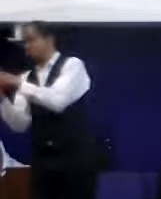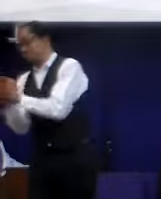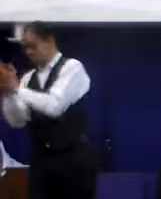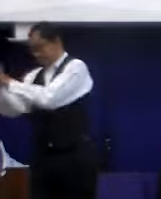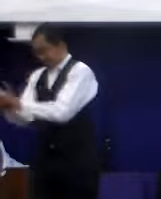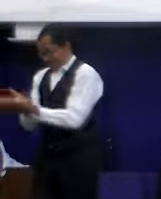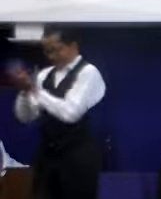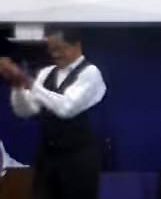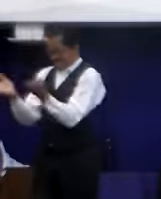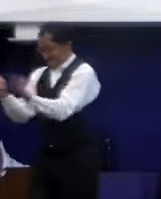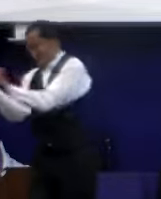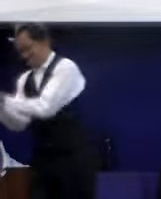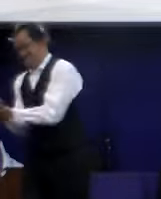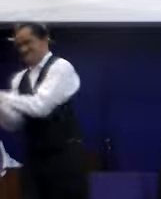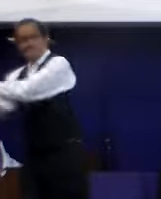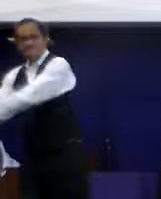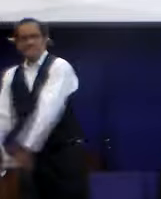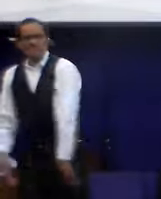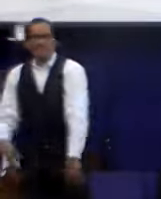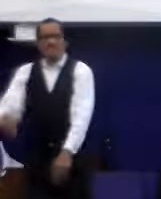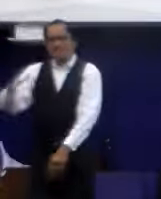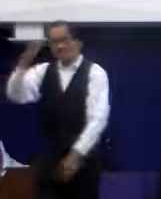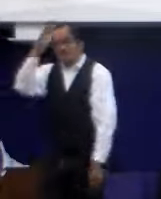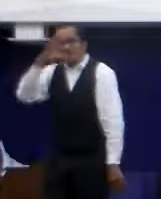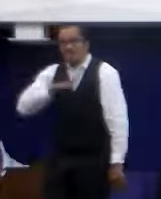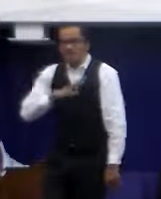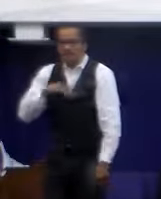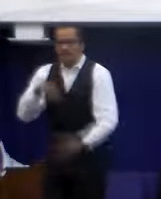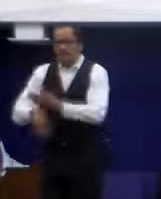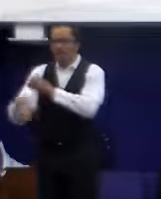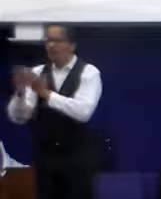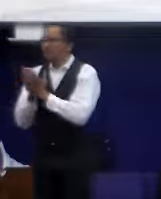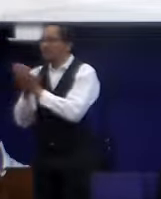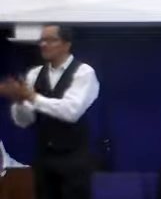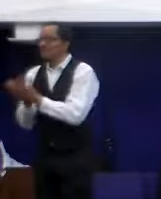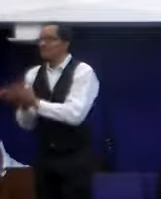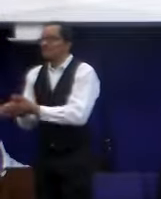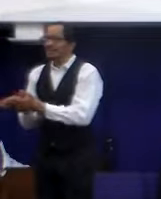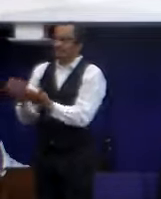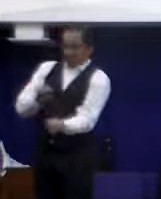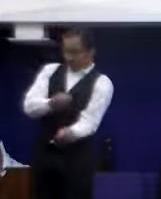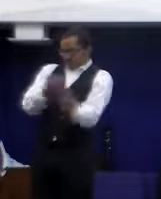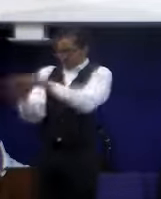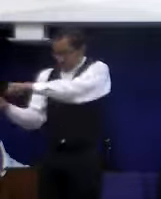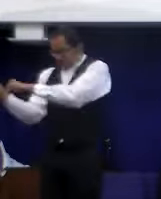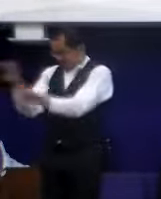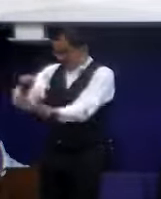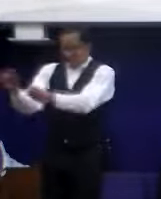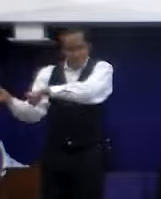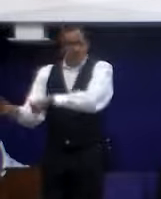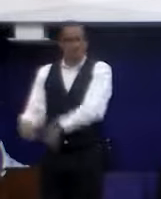y'all, on the board. And the men on board the ship would roll about and toss and throw like the